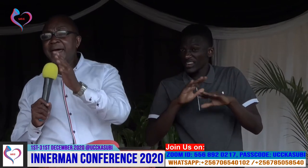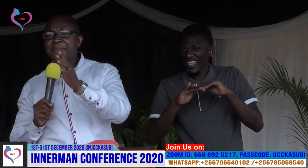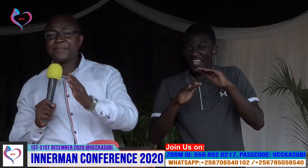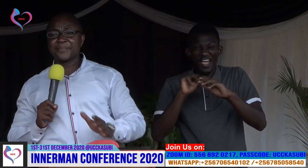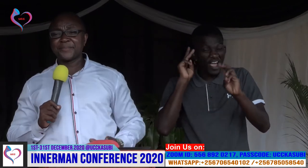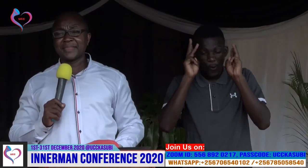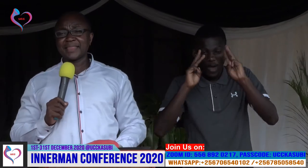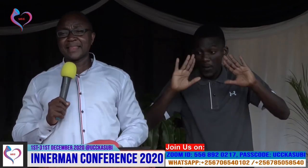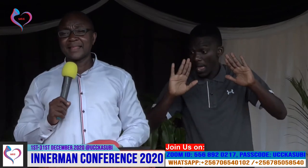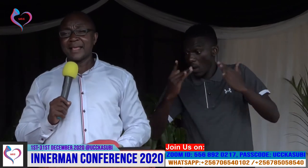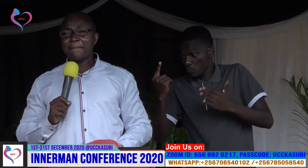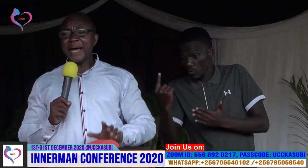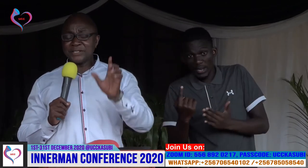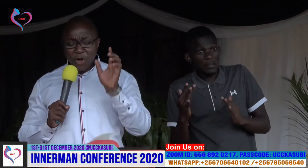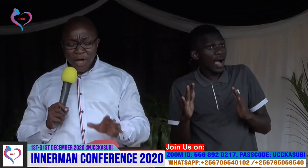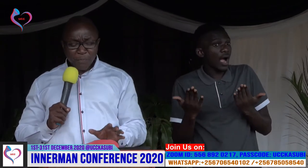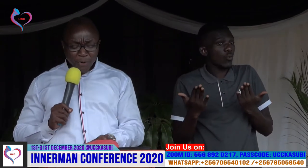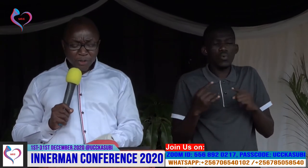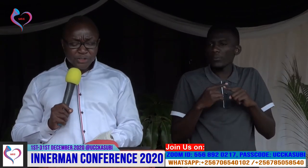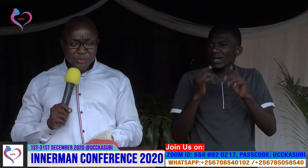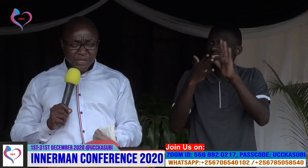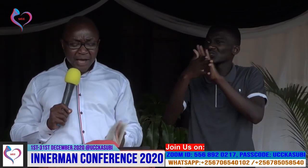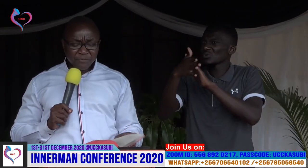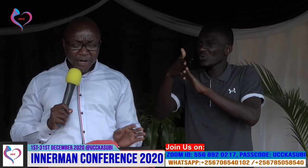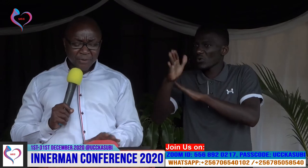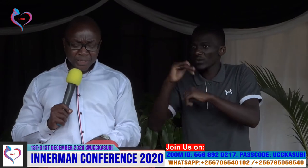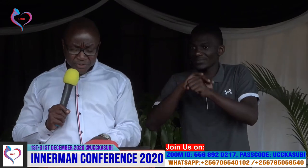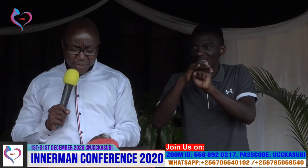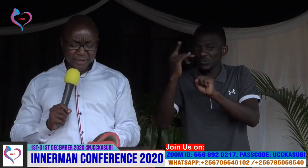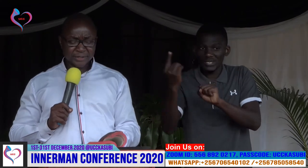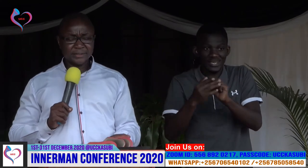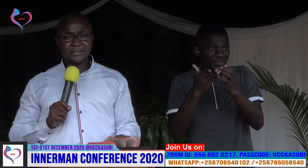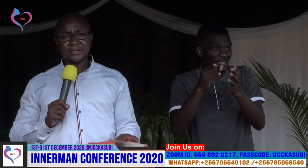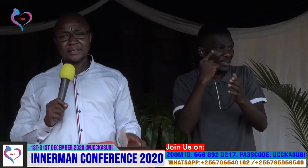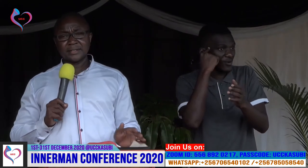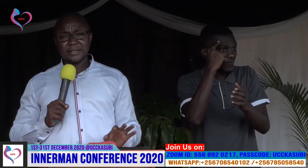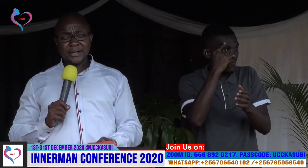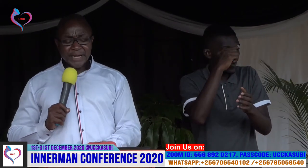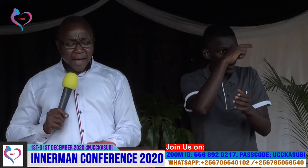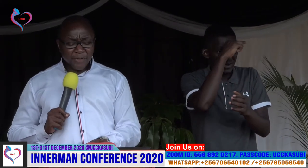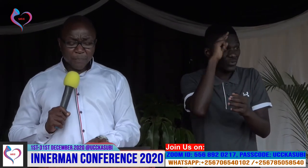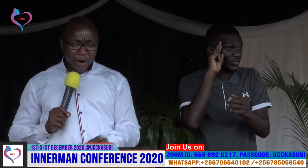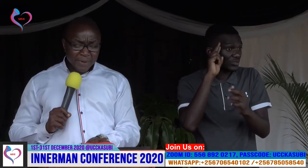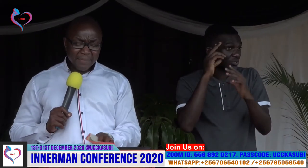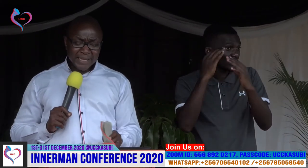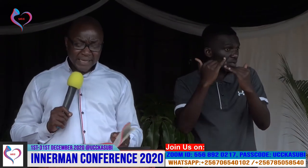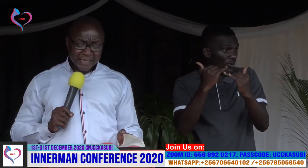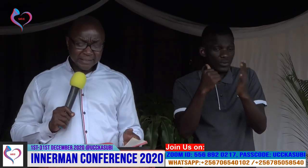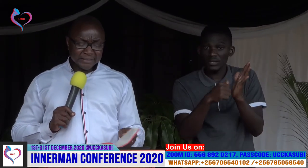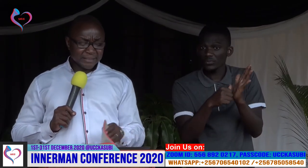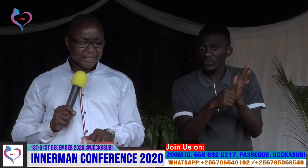you came, but God brought you here for a reason. Now the